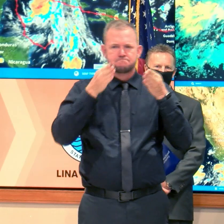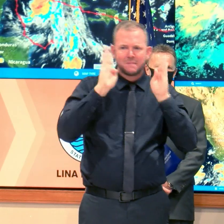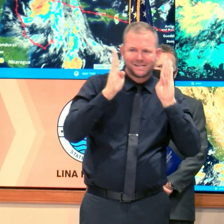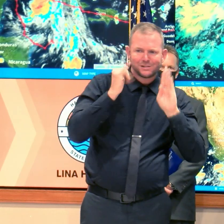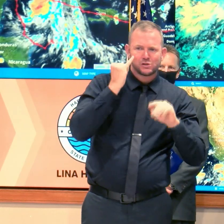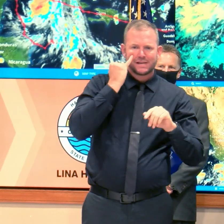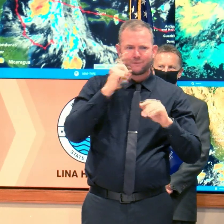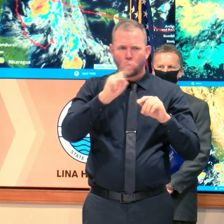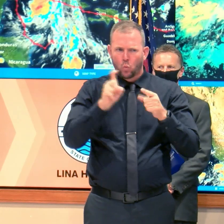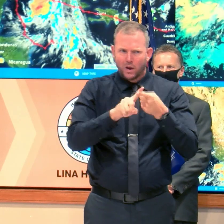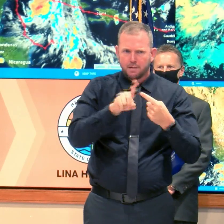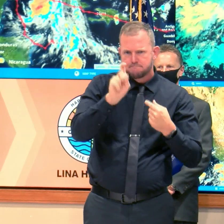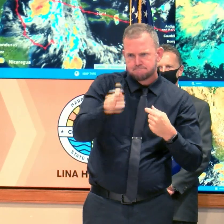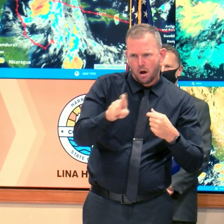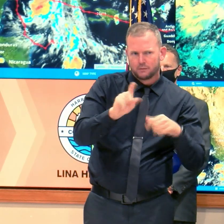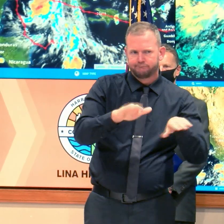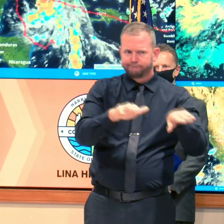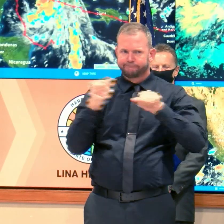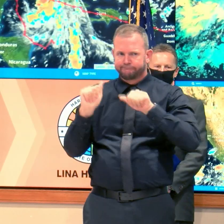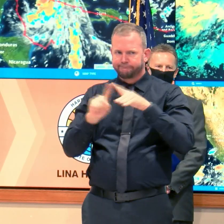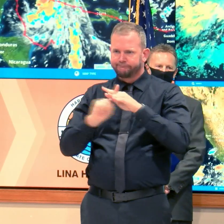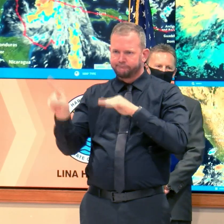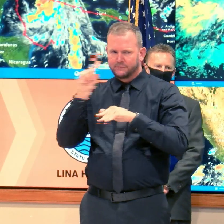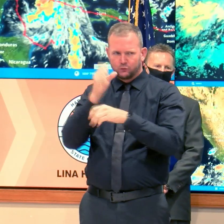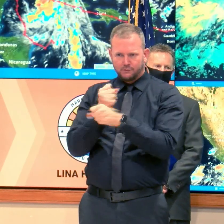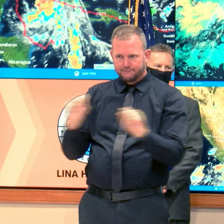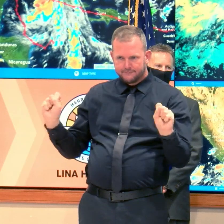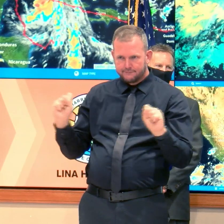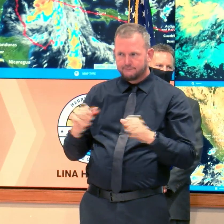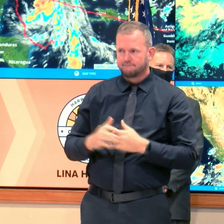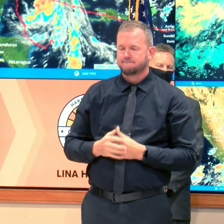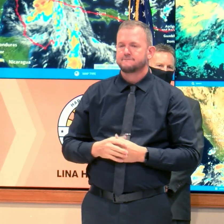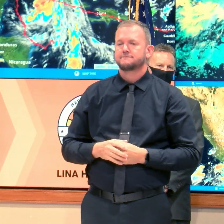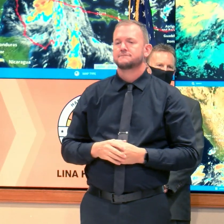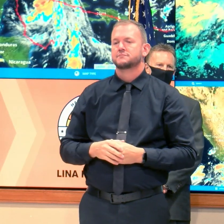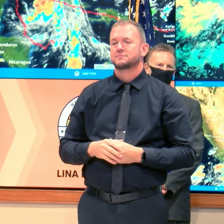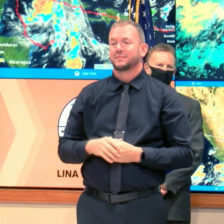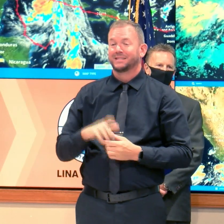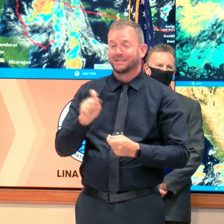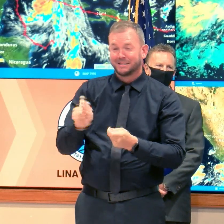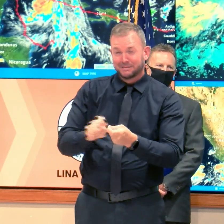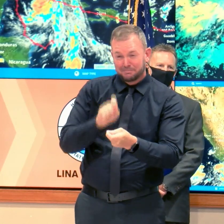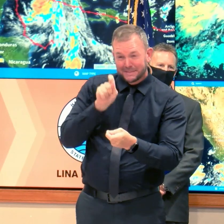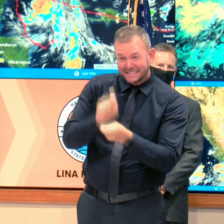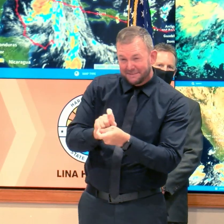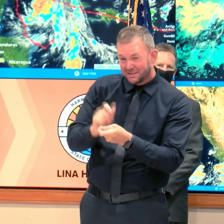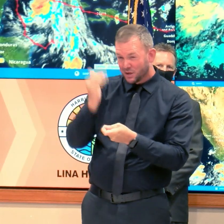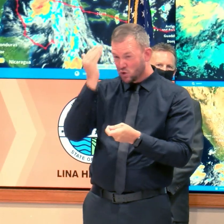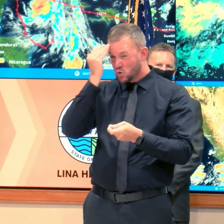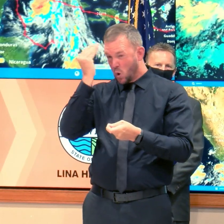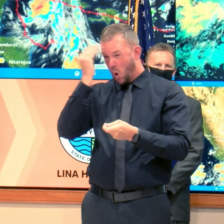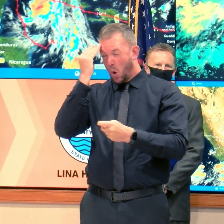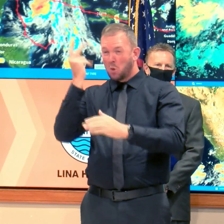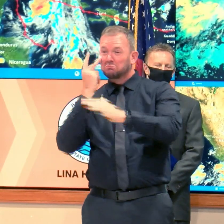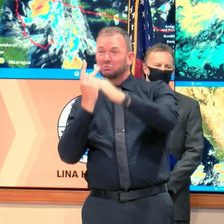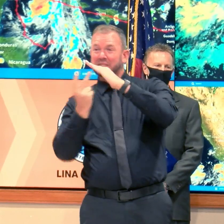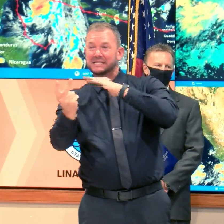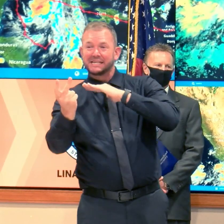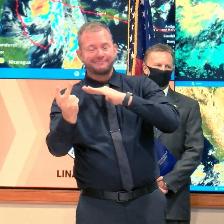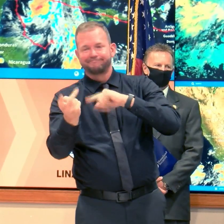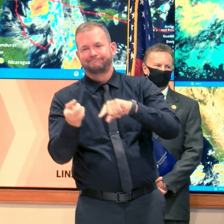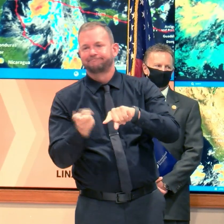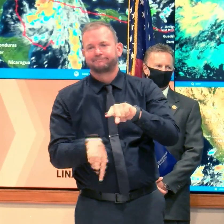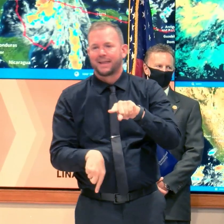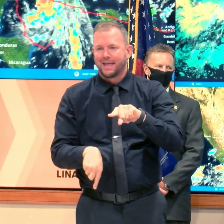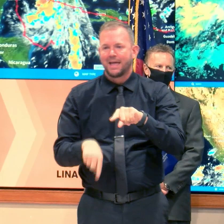become necessary. We won't have a clear forecast until probably tomorrow morning, so the turnaround will